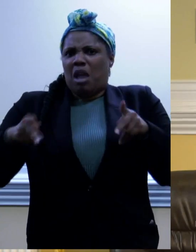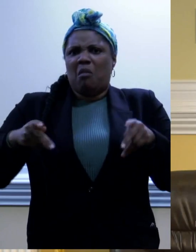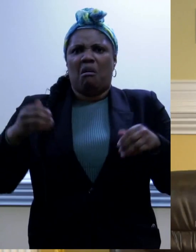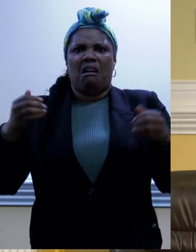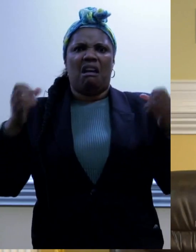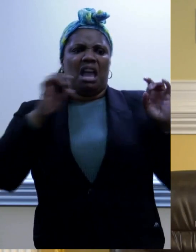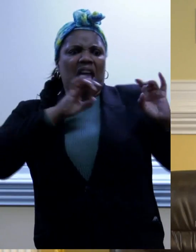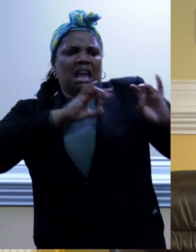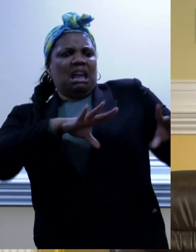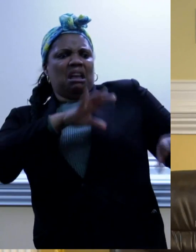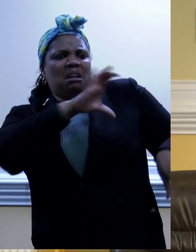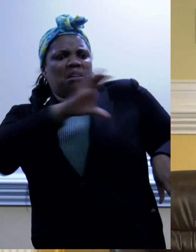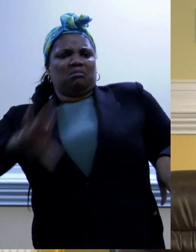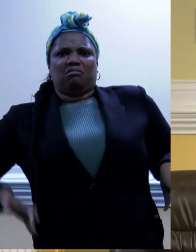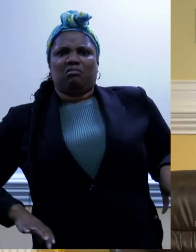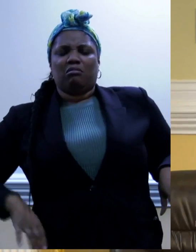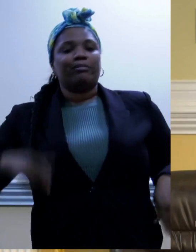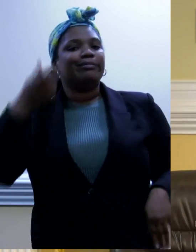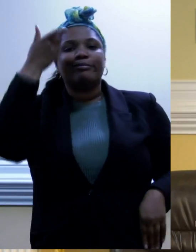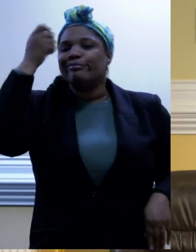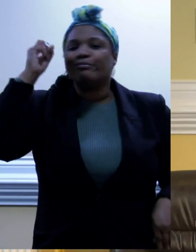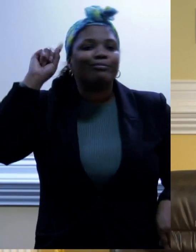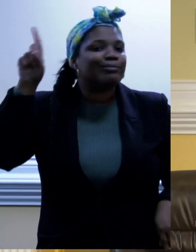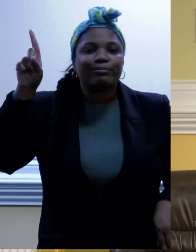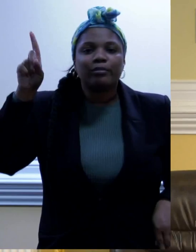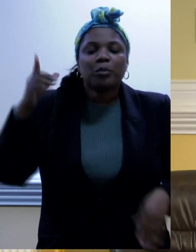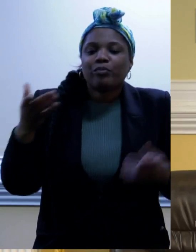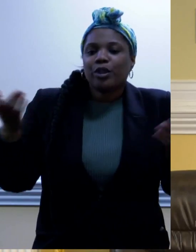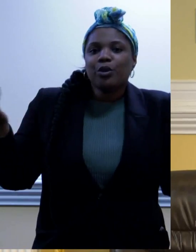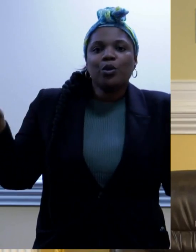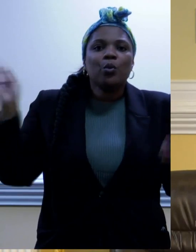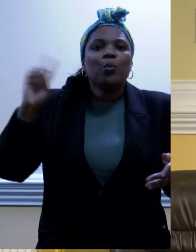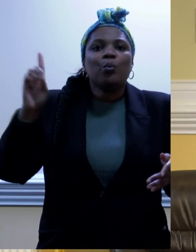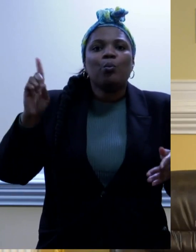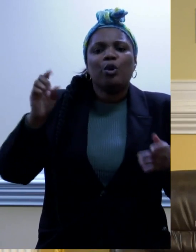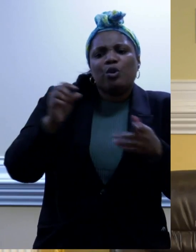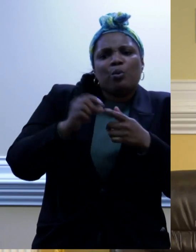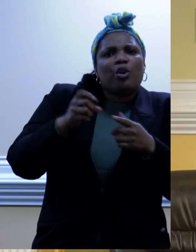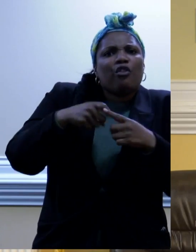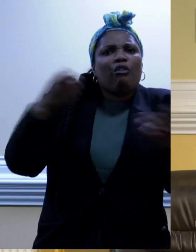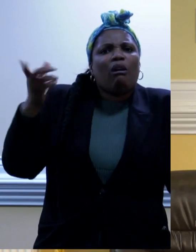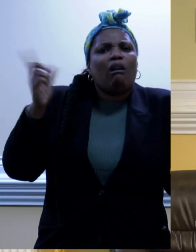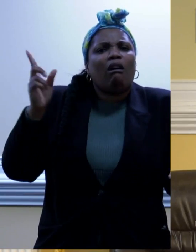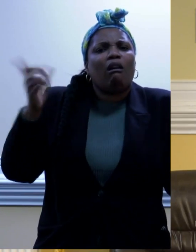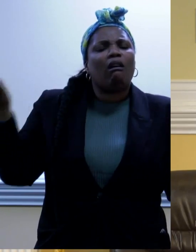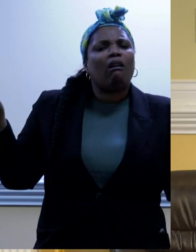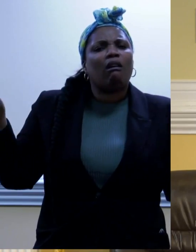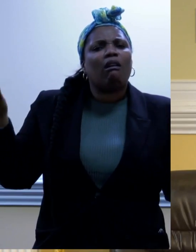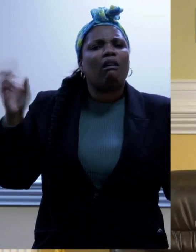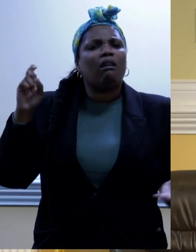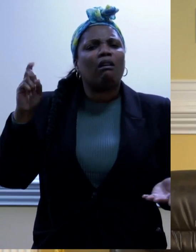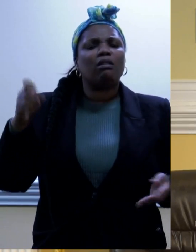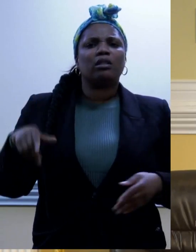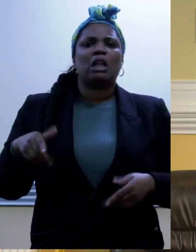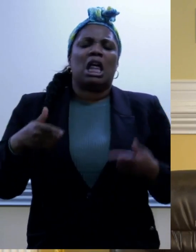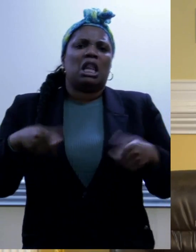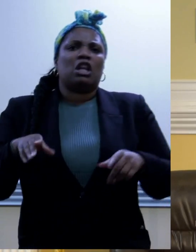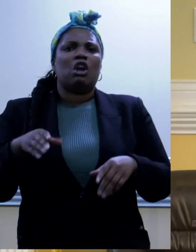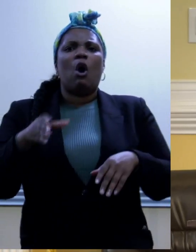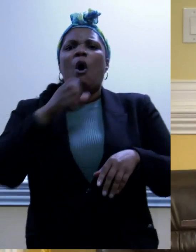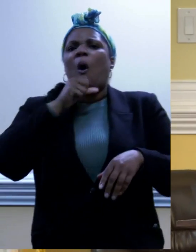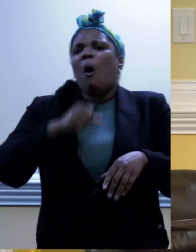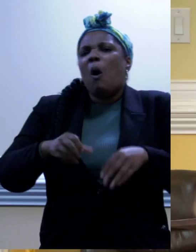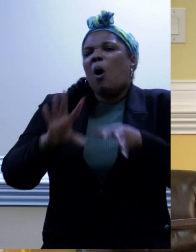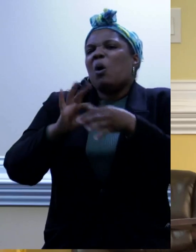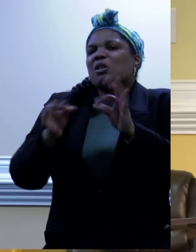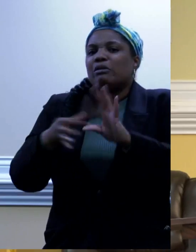hate the word Christianity because they don't understand where it come from. Like the old fable. Well, you know, on